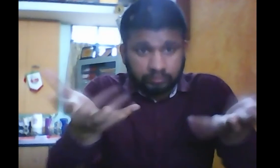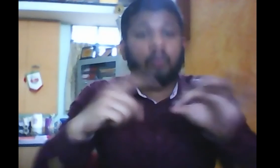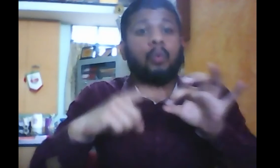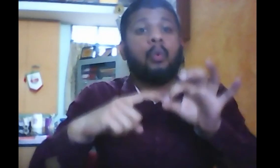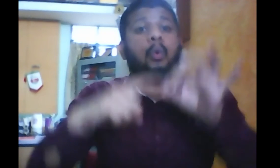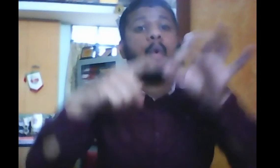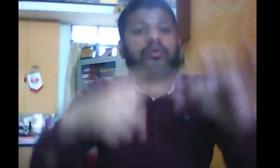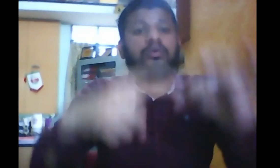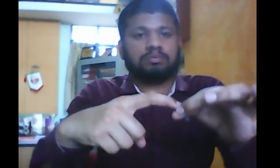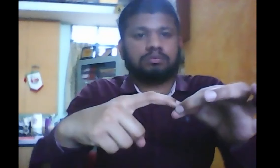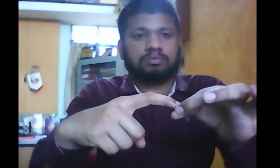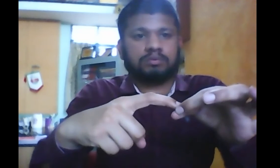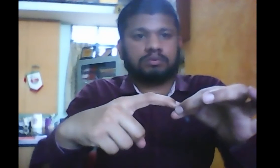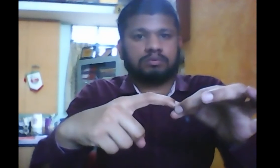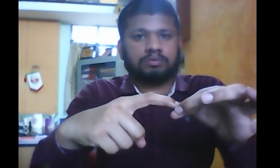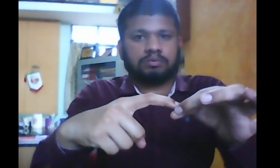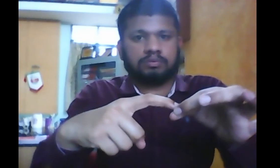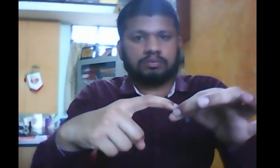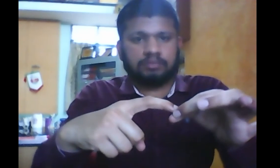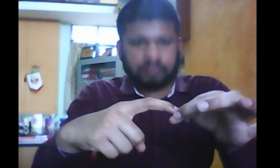sentences. This is sign for question.